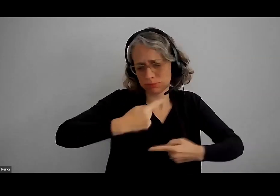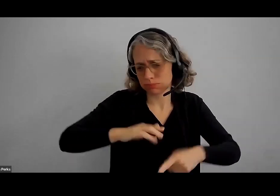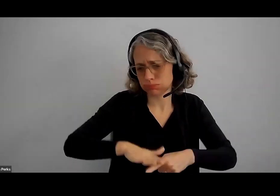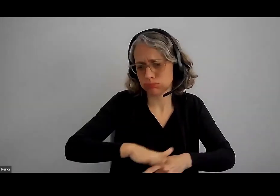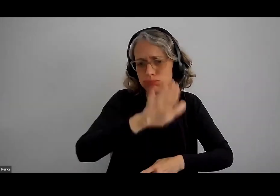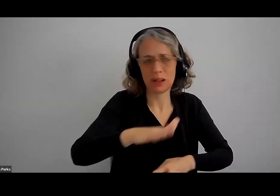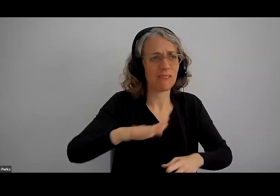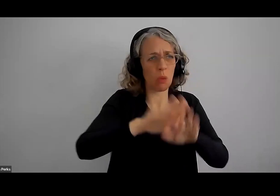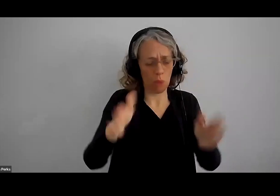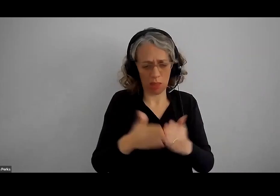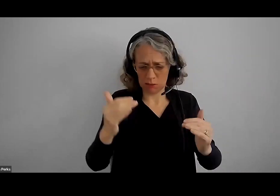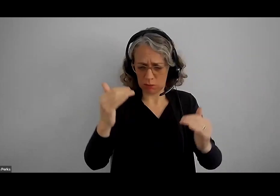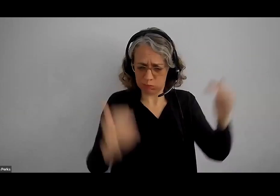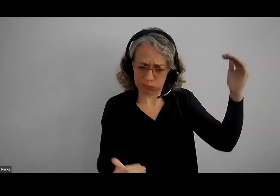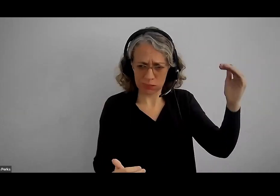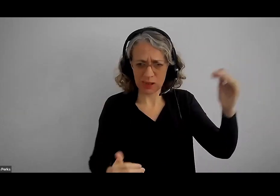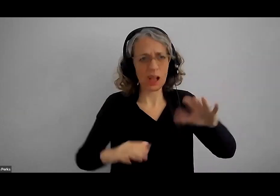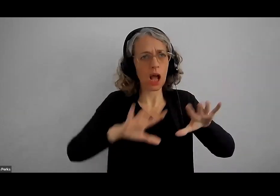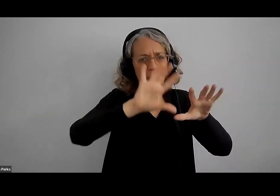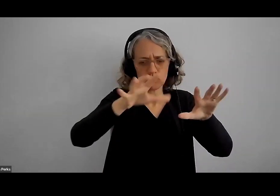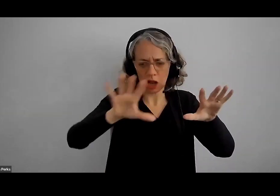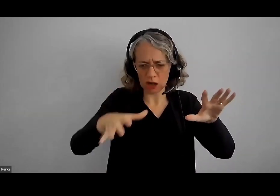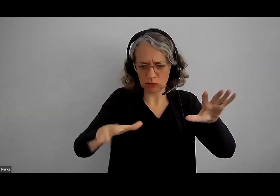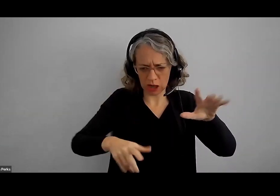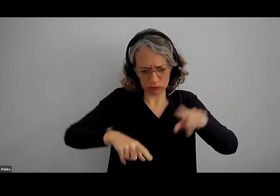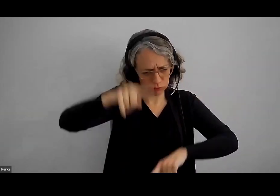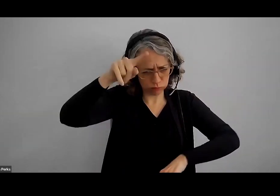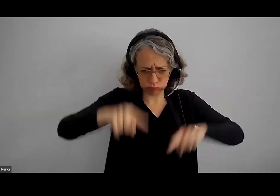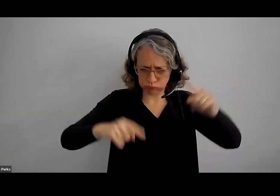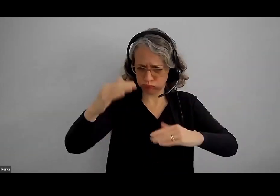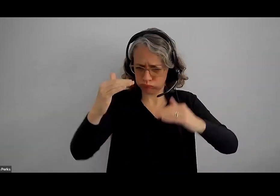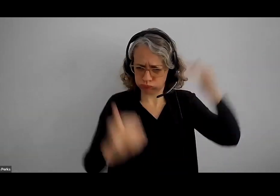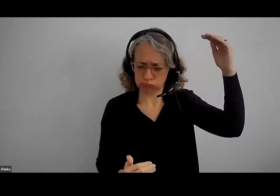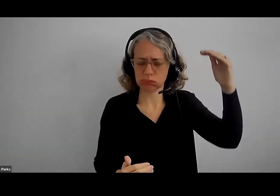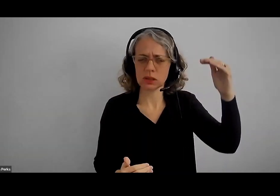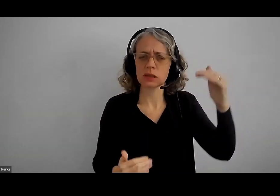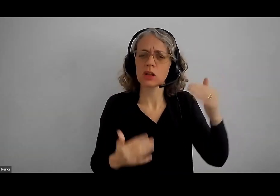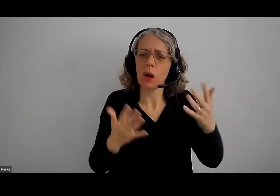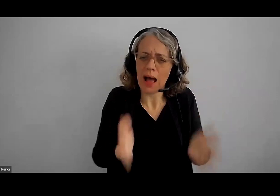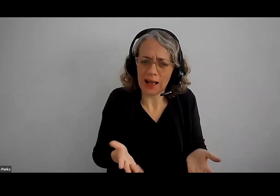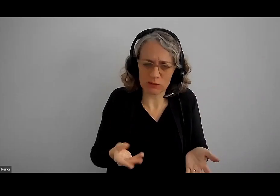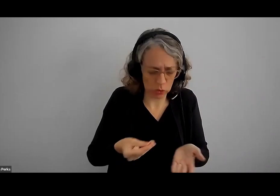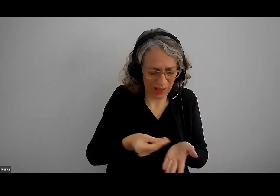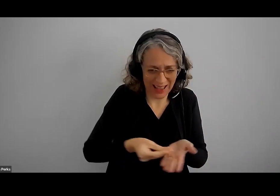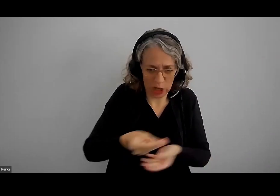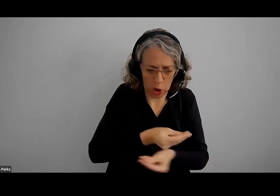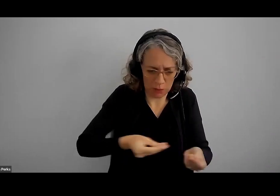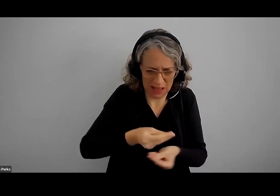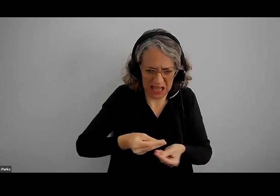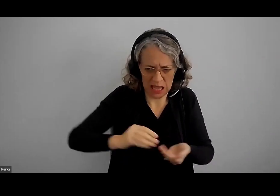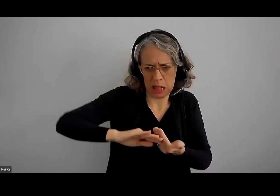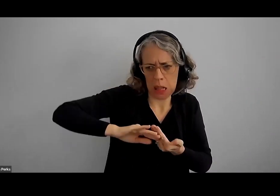unequal world within and between nations. So we need to take this deeply divisive economy, divisive because of